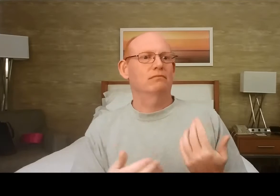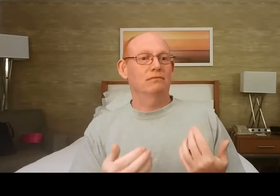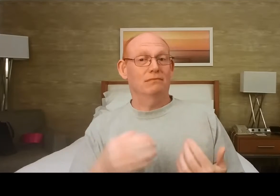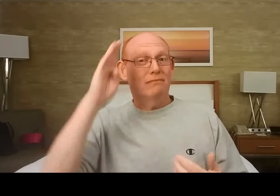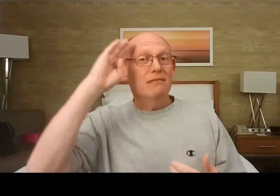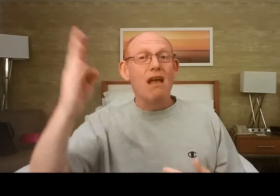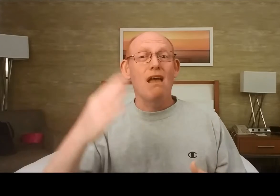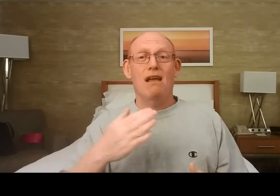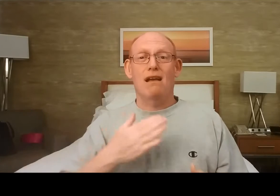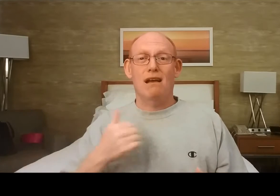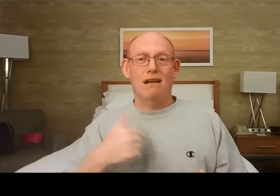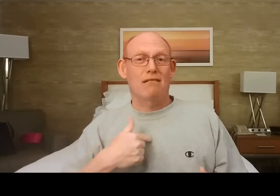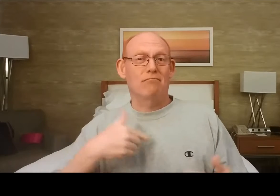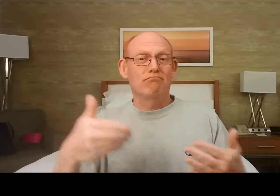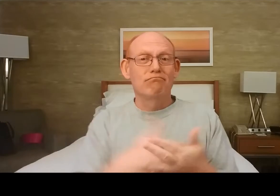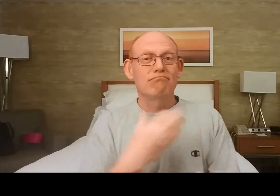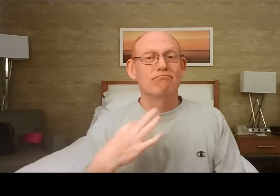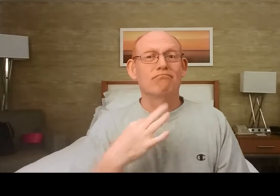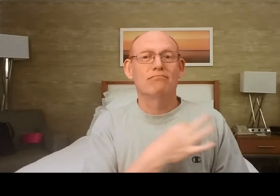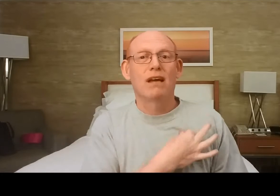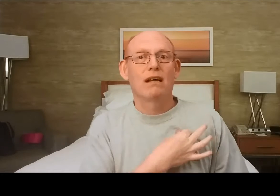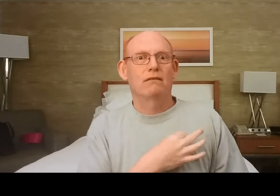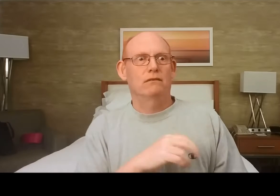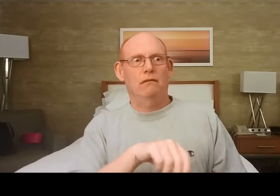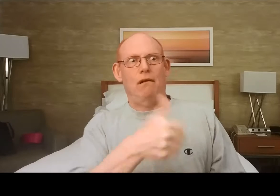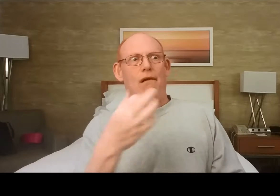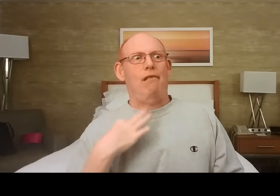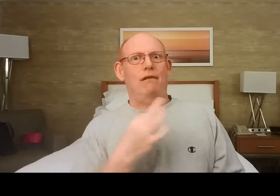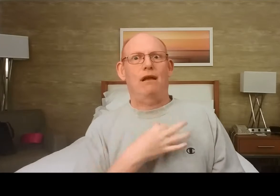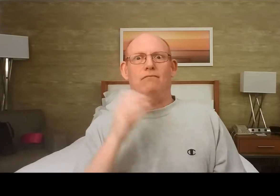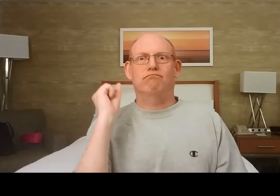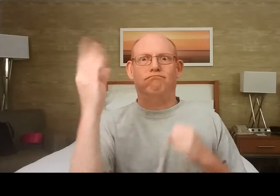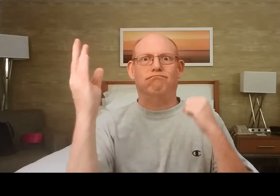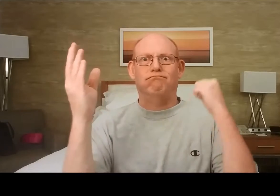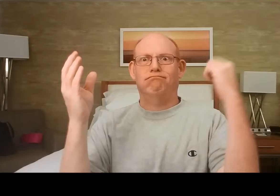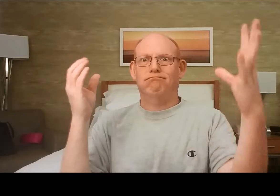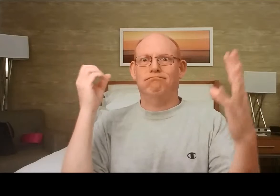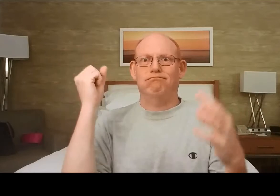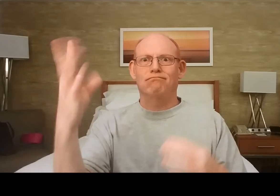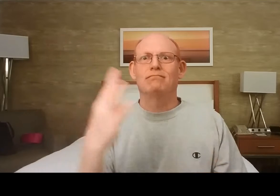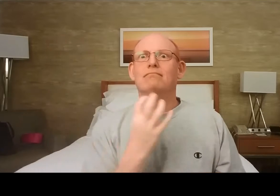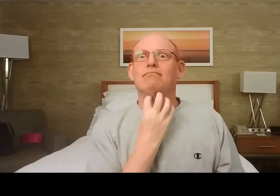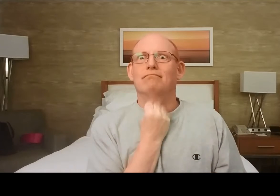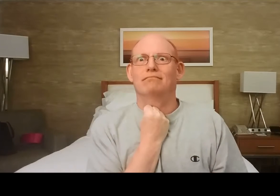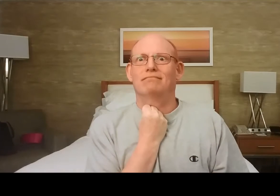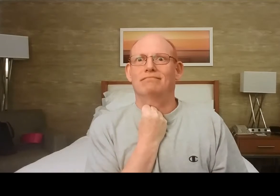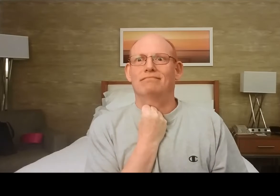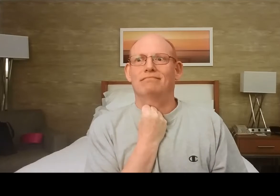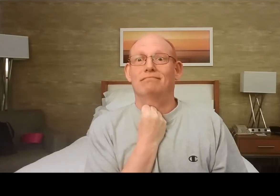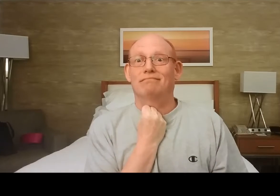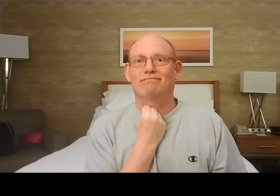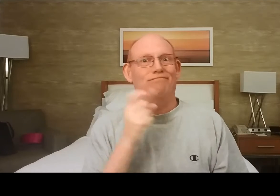myself. Hey, I'm your new staff. The other staff just started signing at me. Whoa, I had to learn to sign